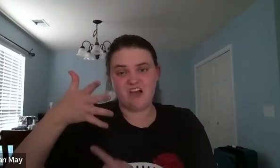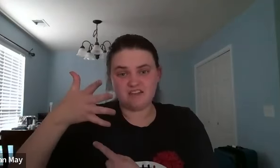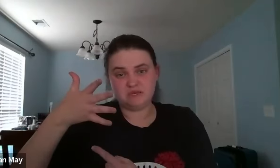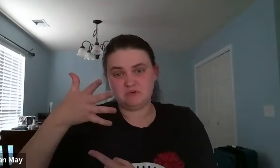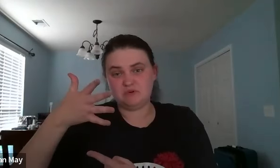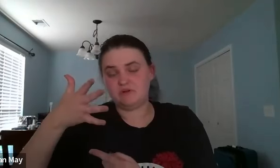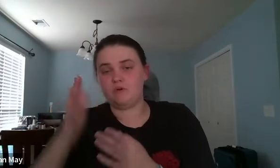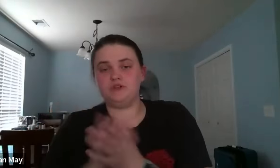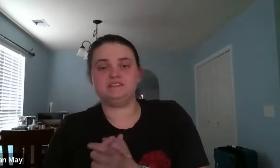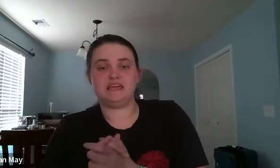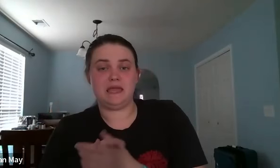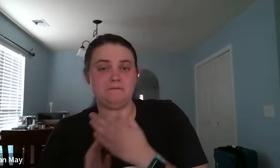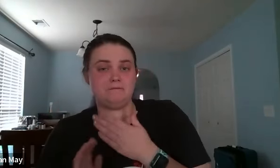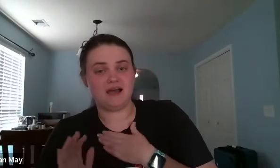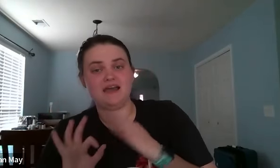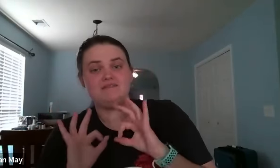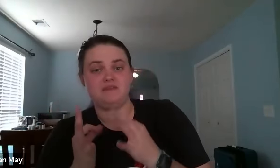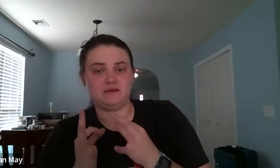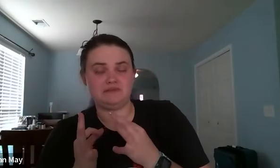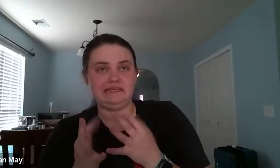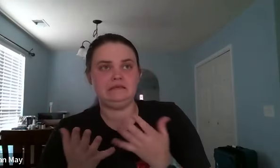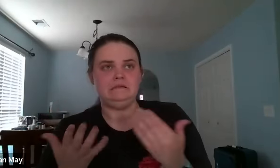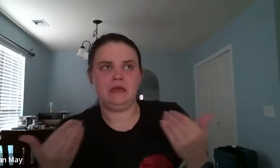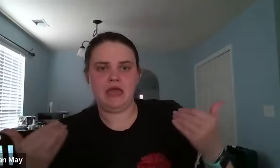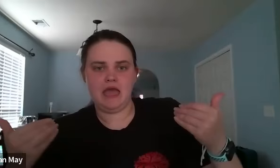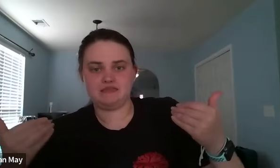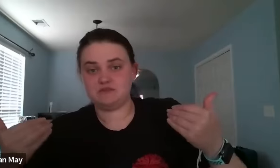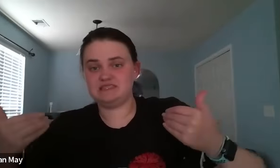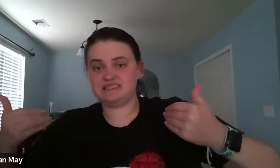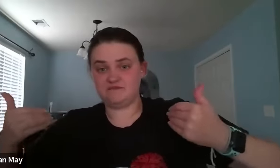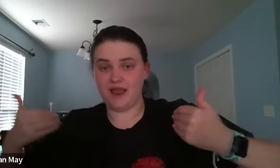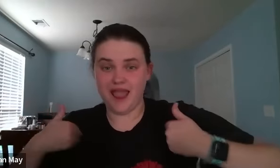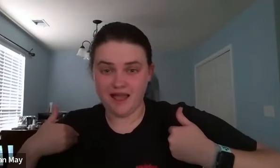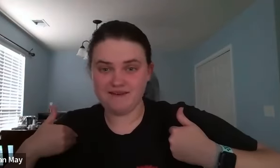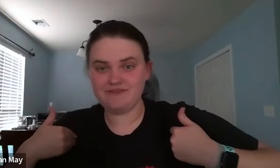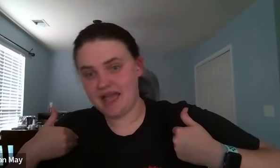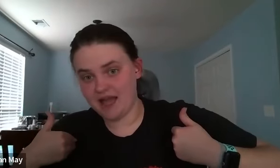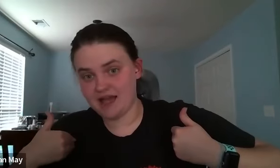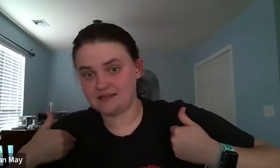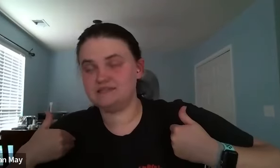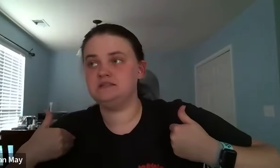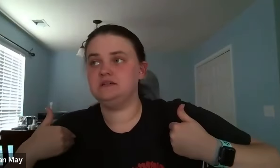5 people, or you can say my family. So this is the sign for have, has,